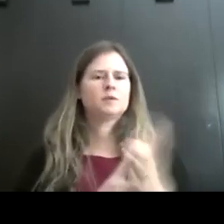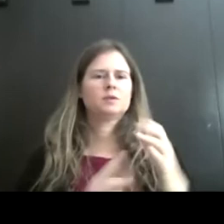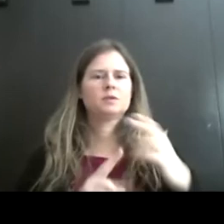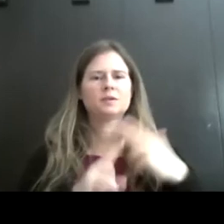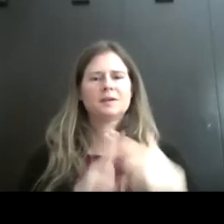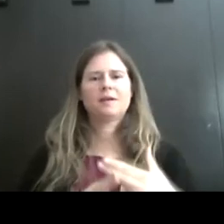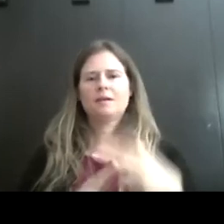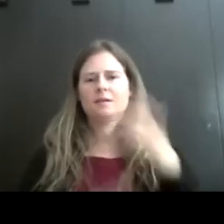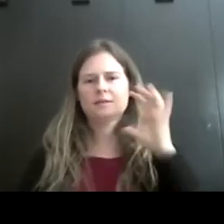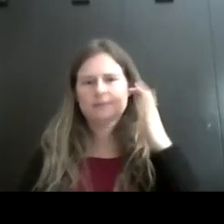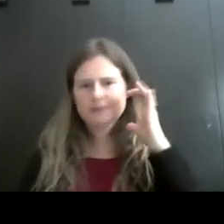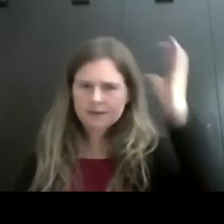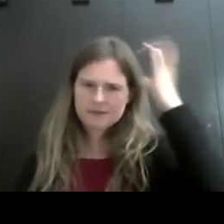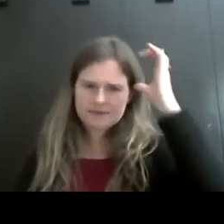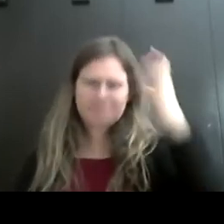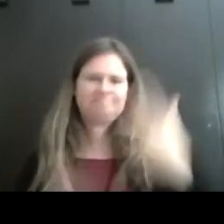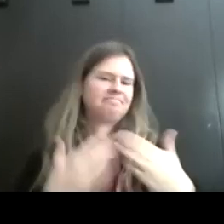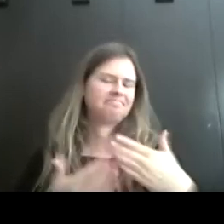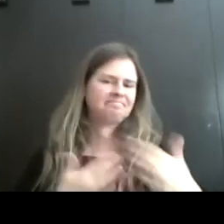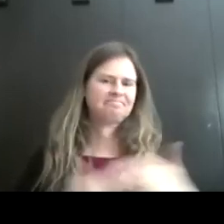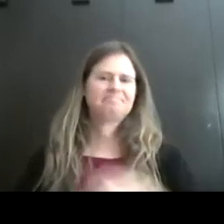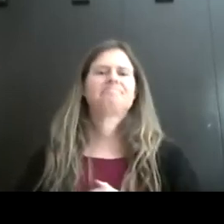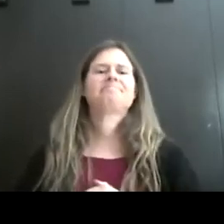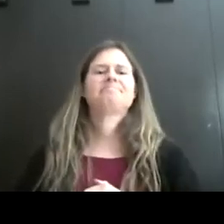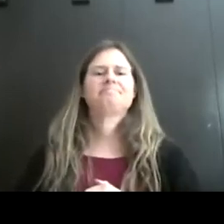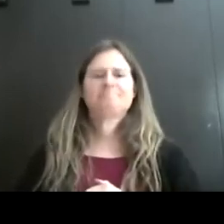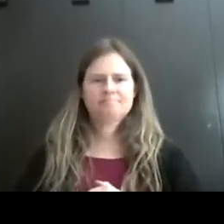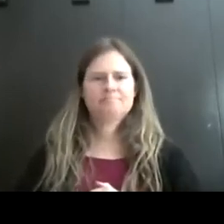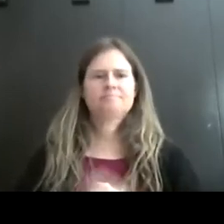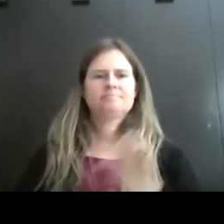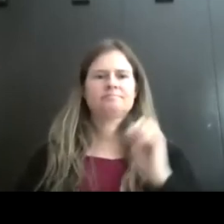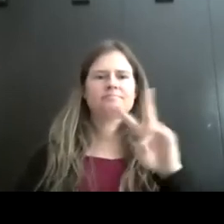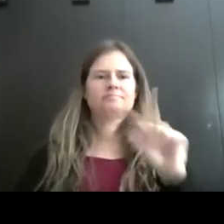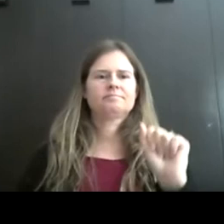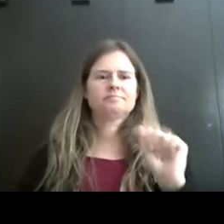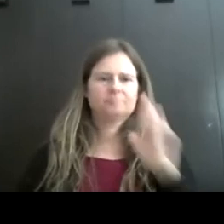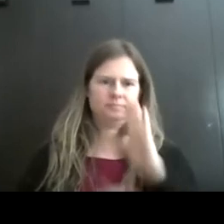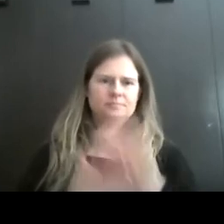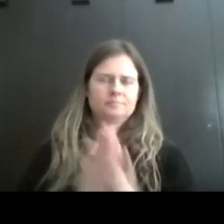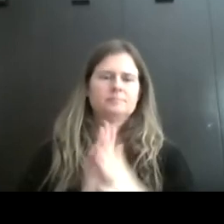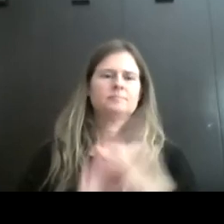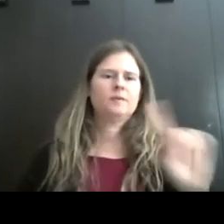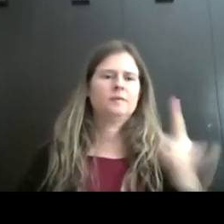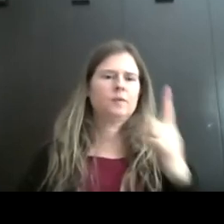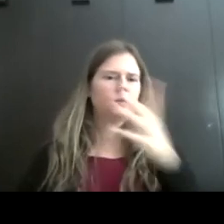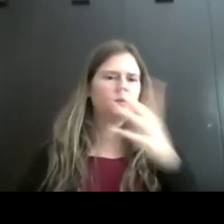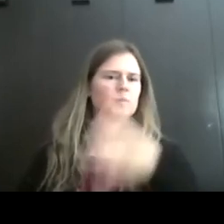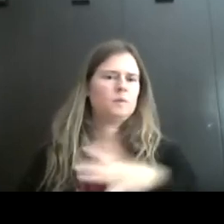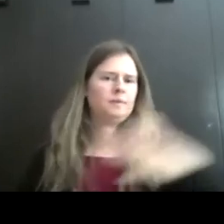anyway. I think she's going to be our first woman captain in modern